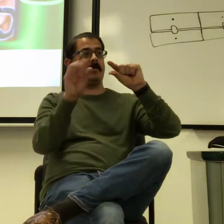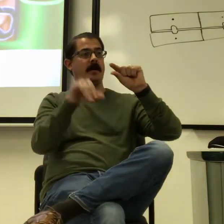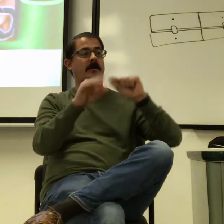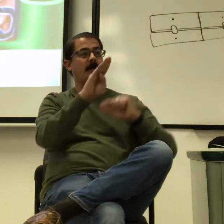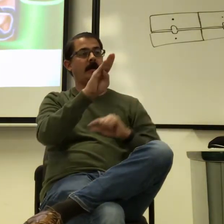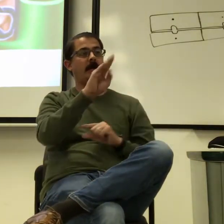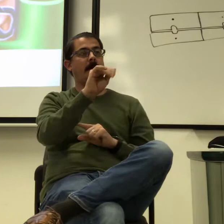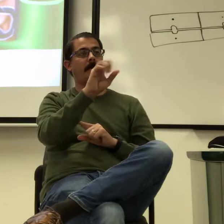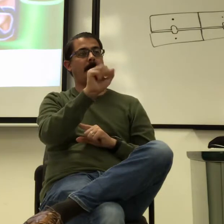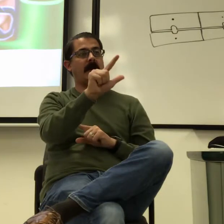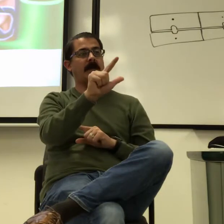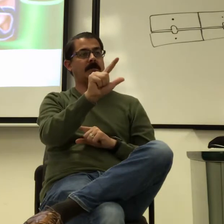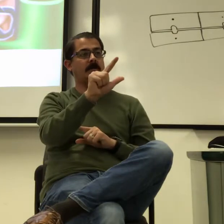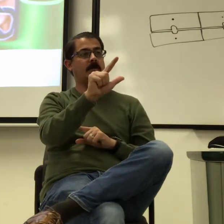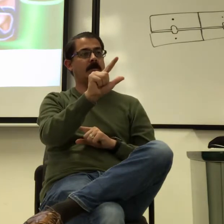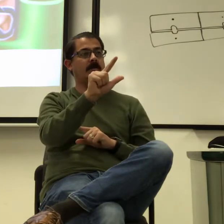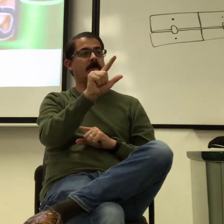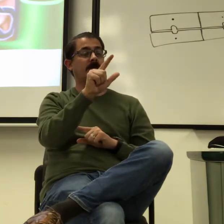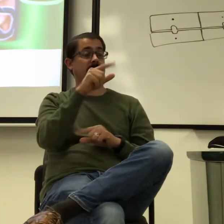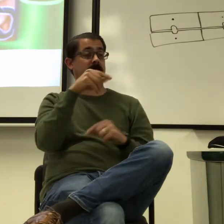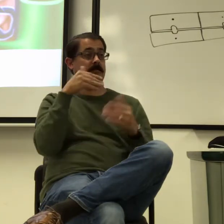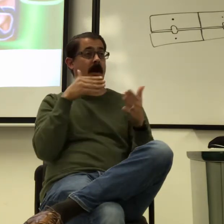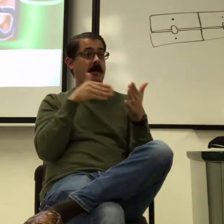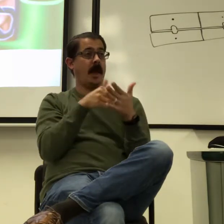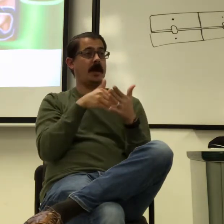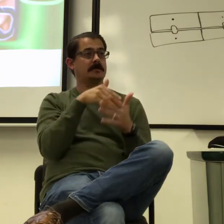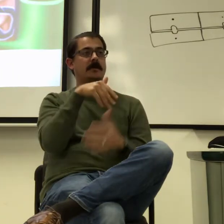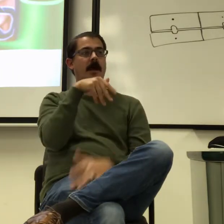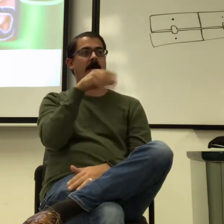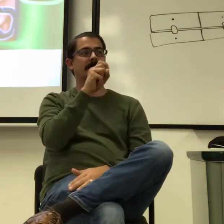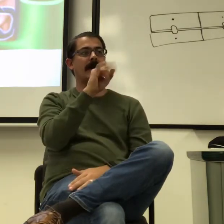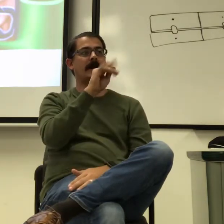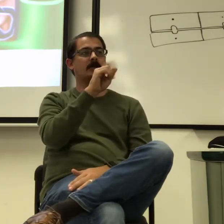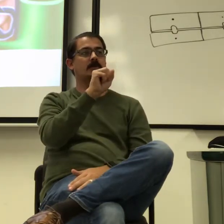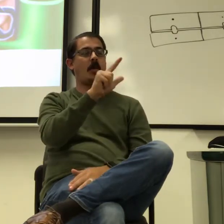basolateral membrane. It faces the sinusoidal blood.